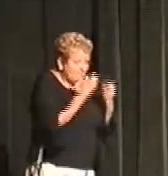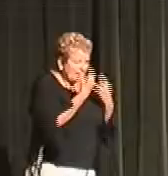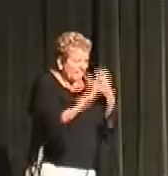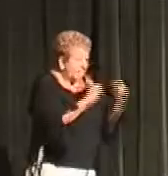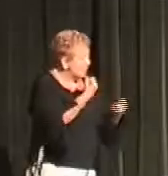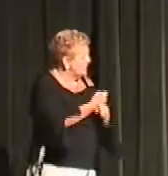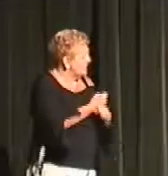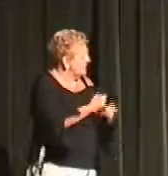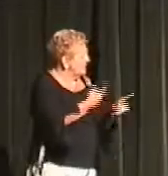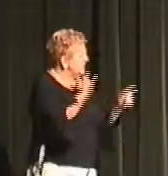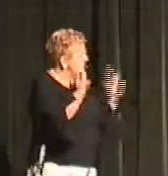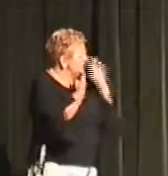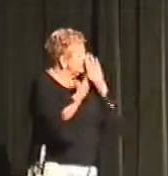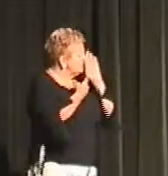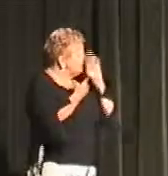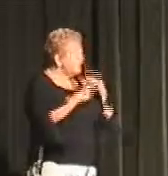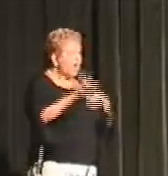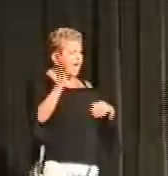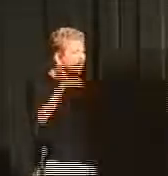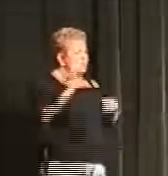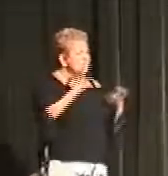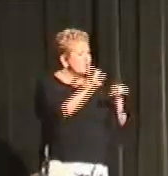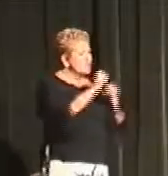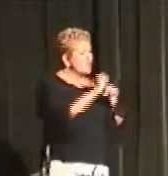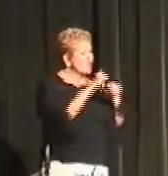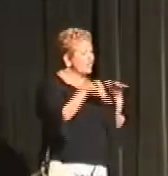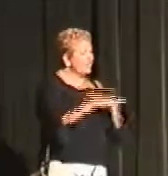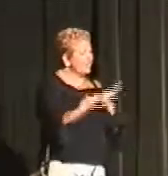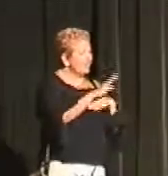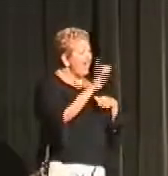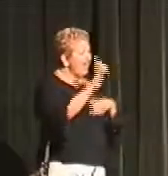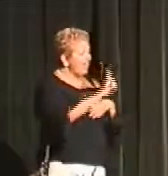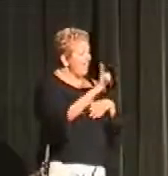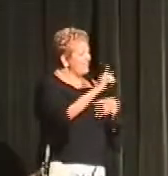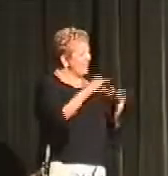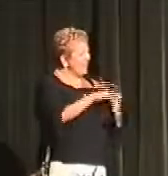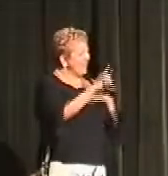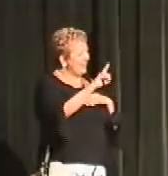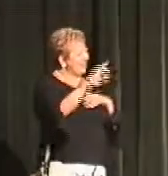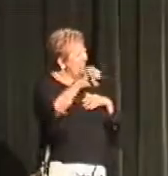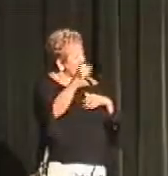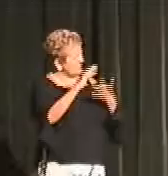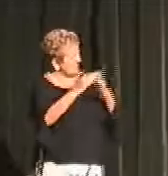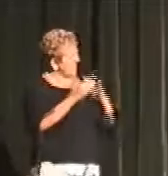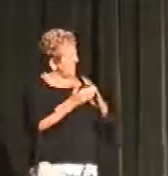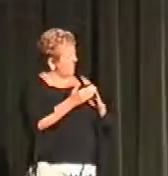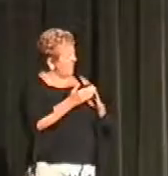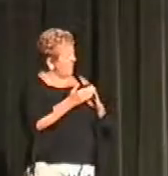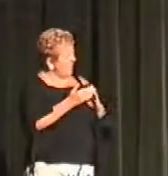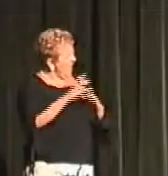at this library in Laguna Beach, and this man, he came in and he'd stolen the big book. She goes, I guess you guys do this all the time.